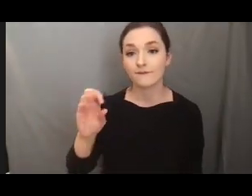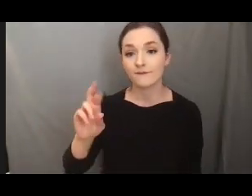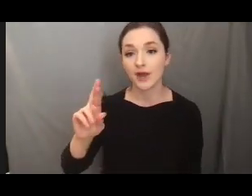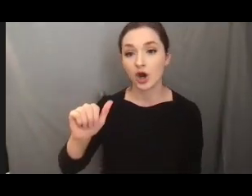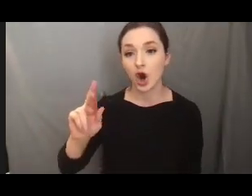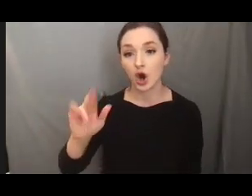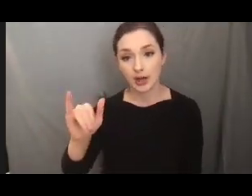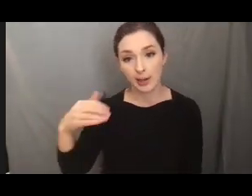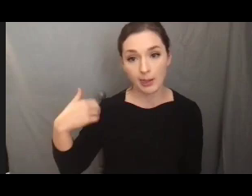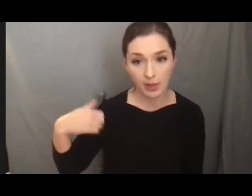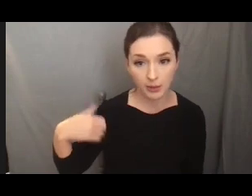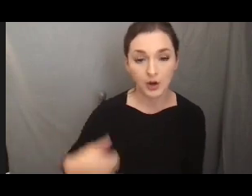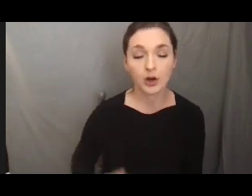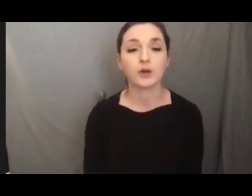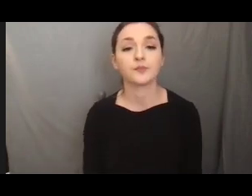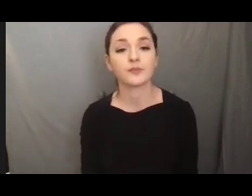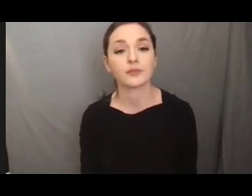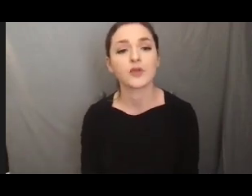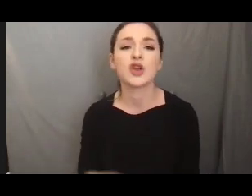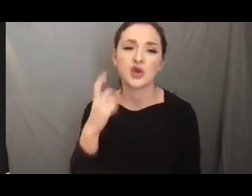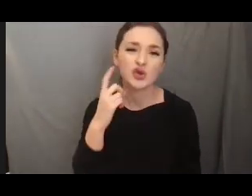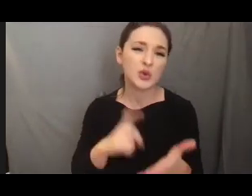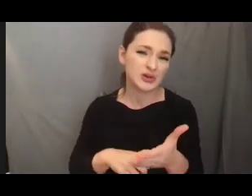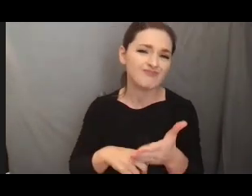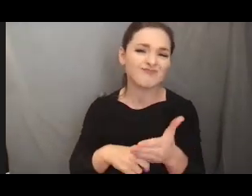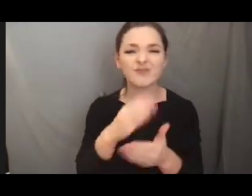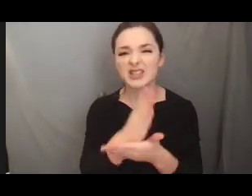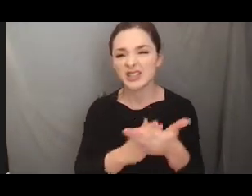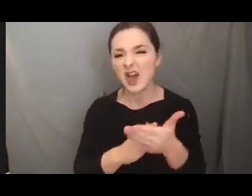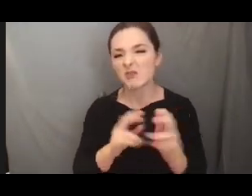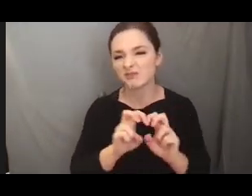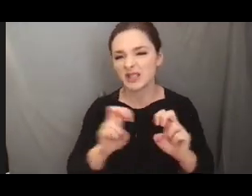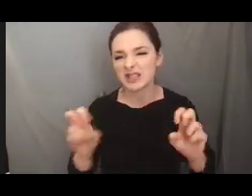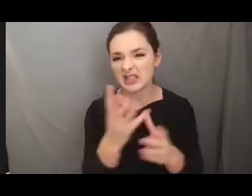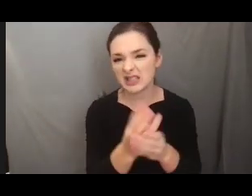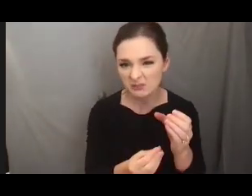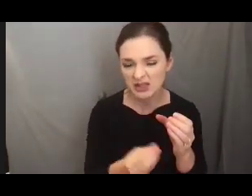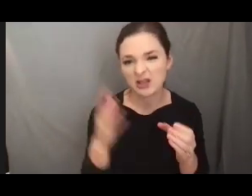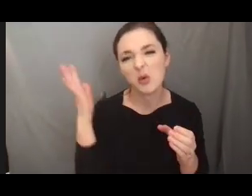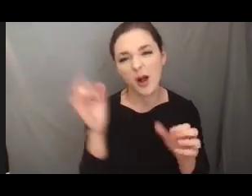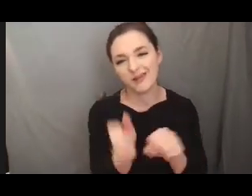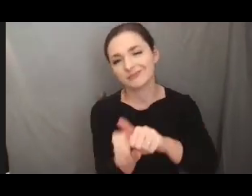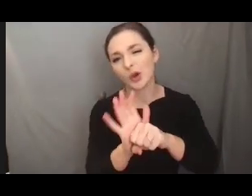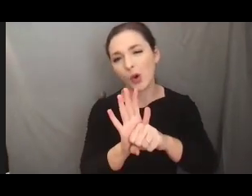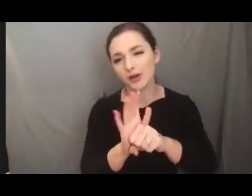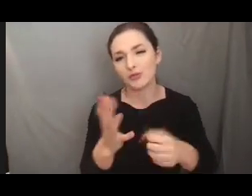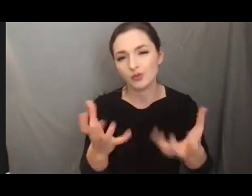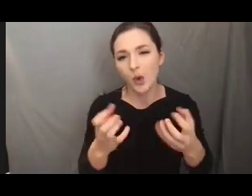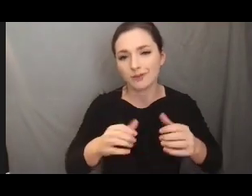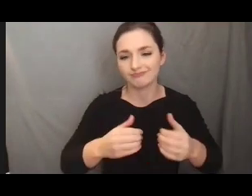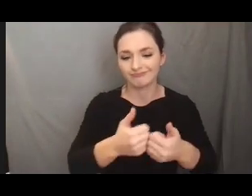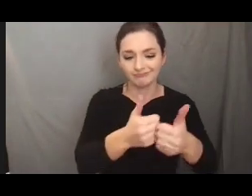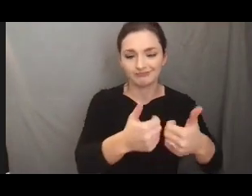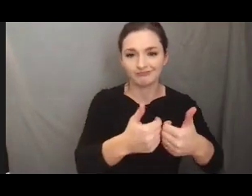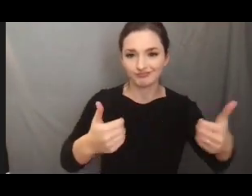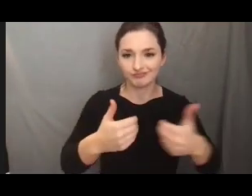you can see some of the seats are gone, and that's because of COVID. So we've had one class here so far. We had to spread the kids out. So they've got